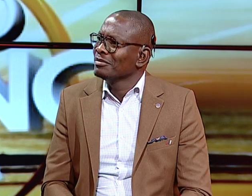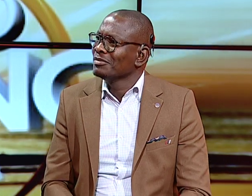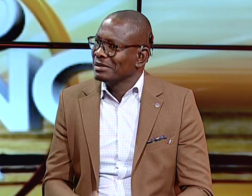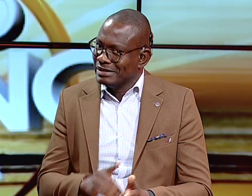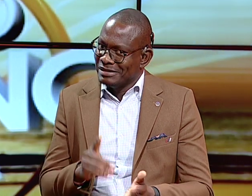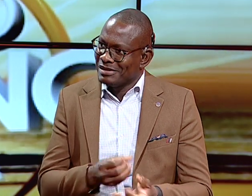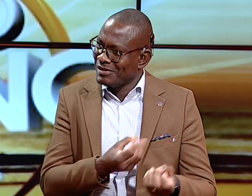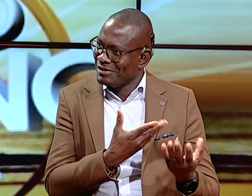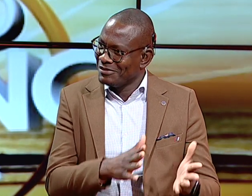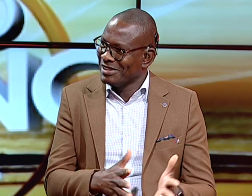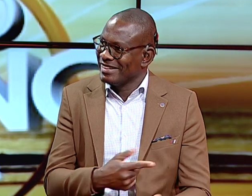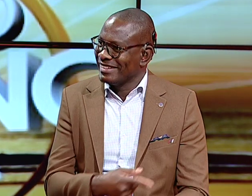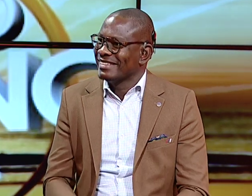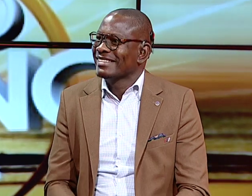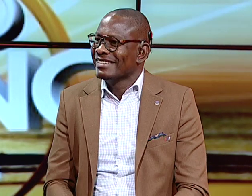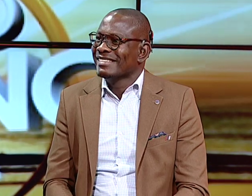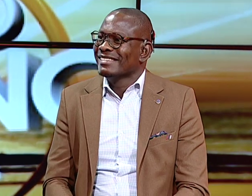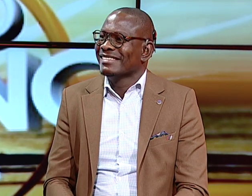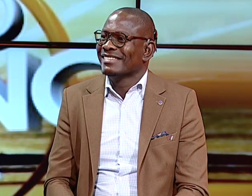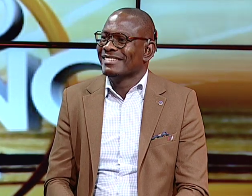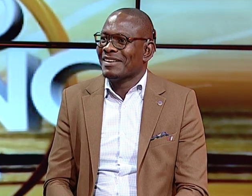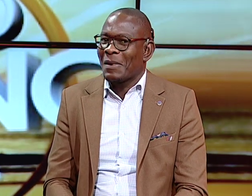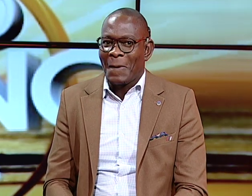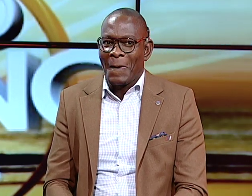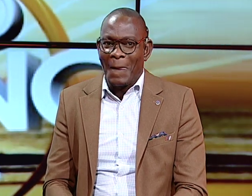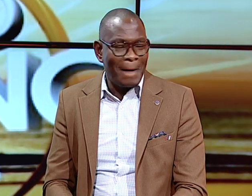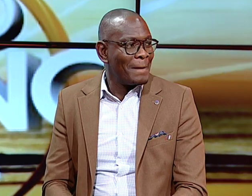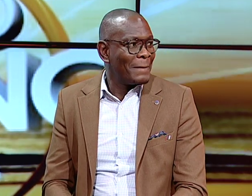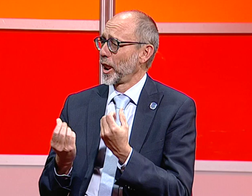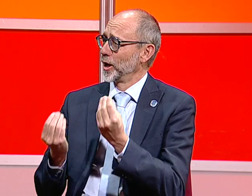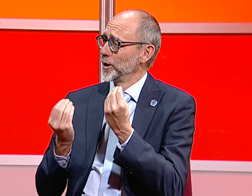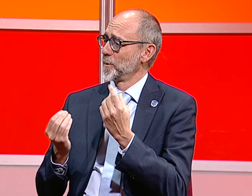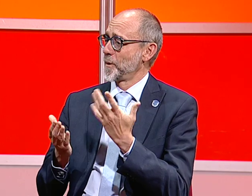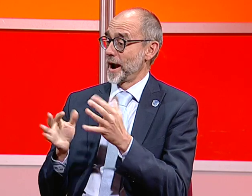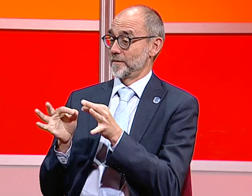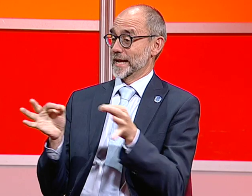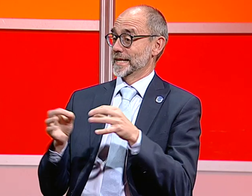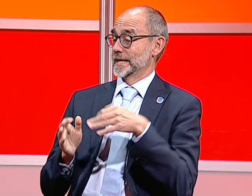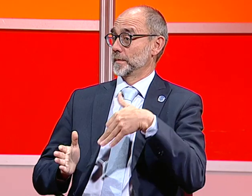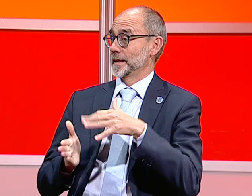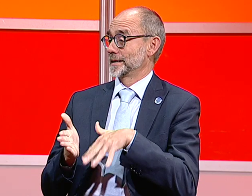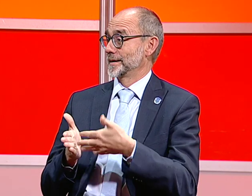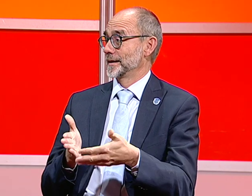Definitely. I'm teaching him. Yeah. So, yeah, I'll give him a few signs. Yeah, and I really am trying, you know.